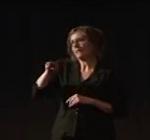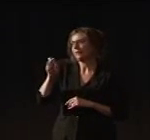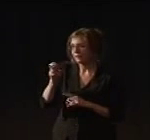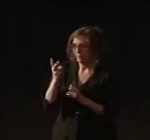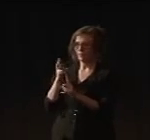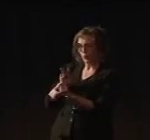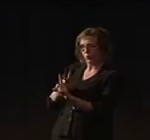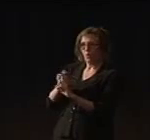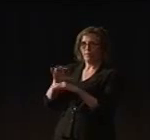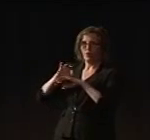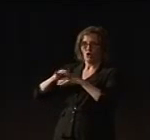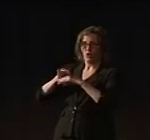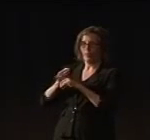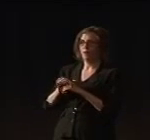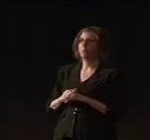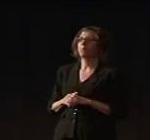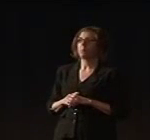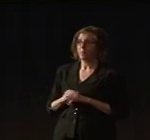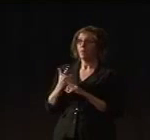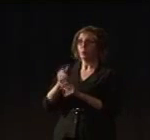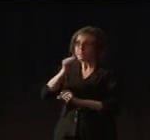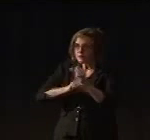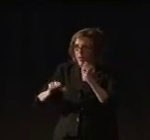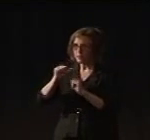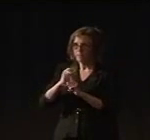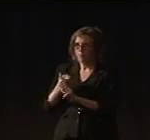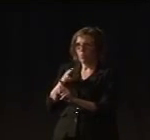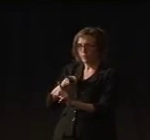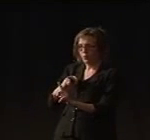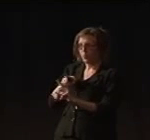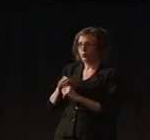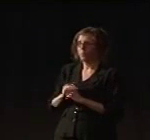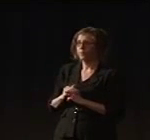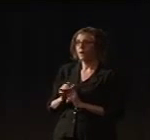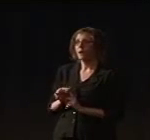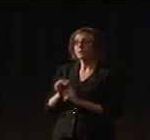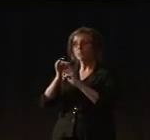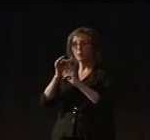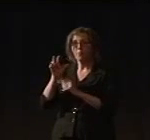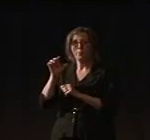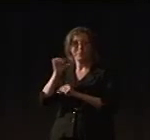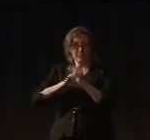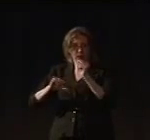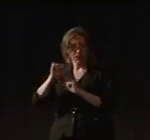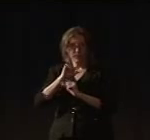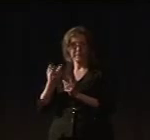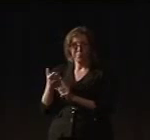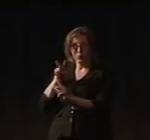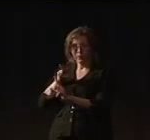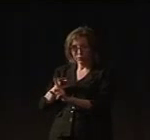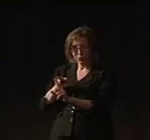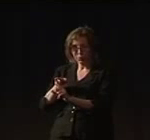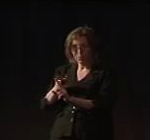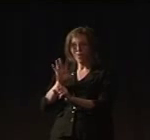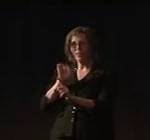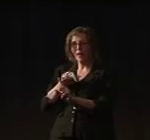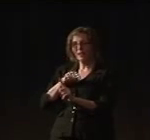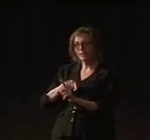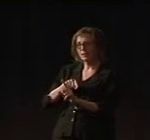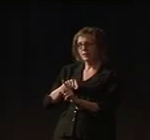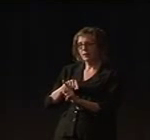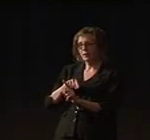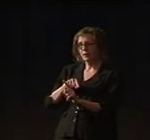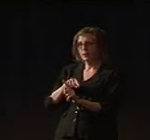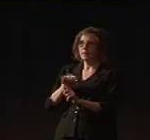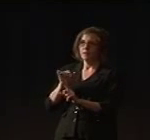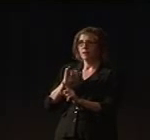marks, from the scientific point of view, except the scientific point of view is actually taken as the difficulty of writing